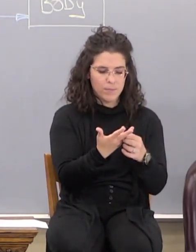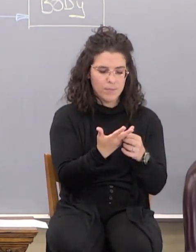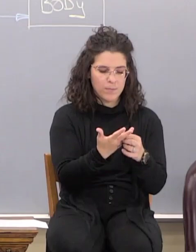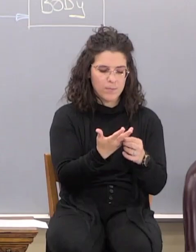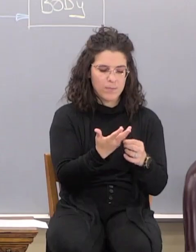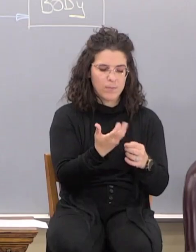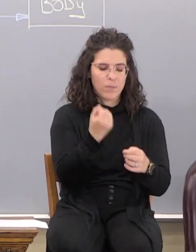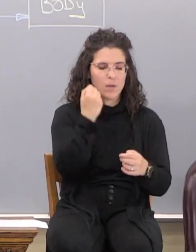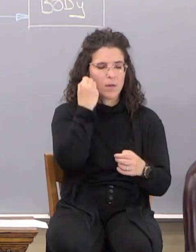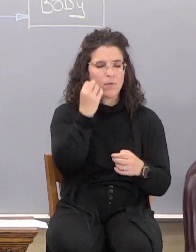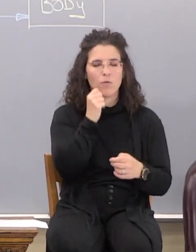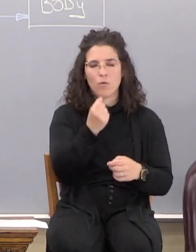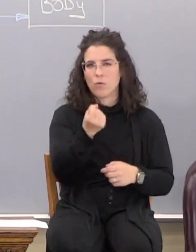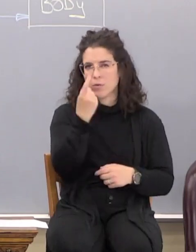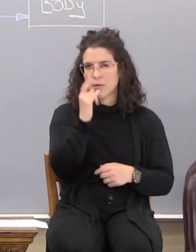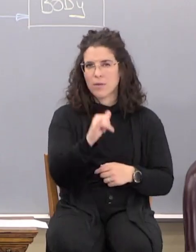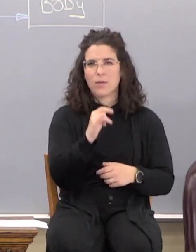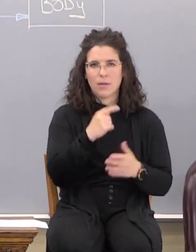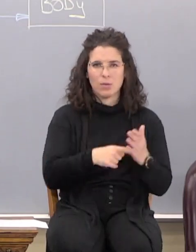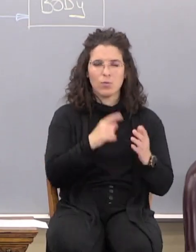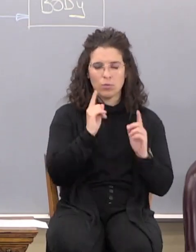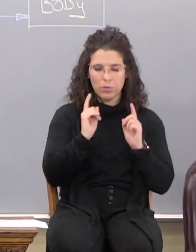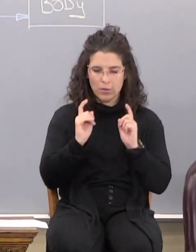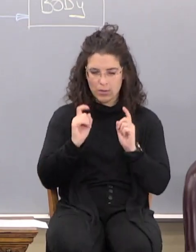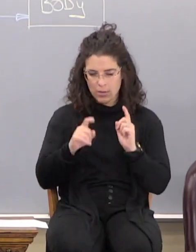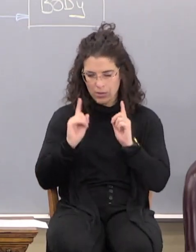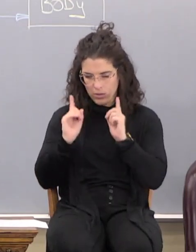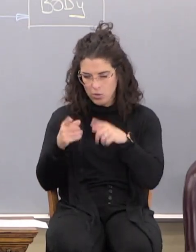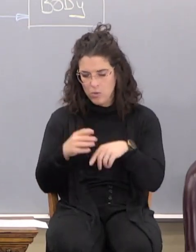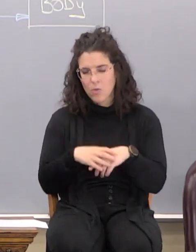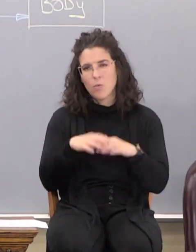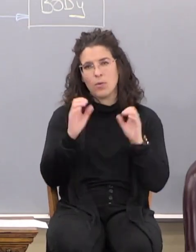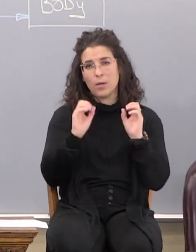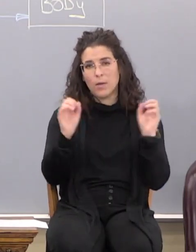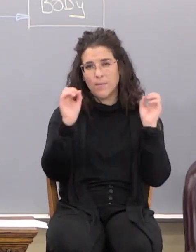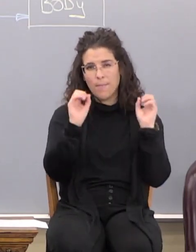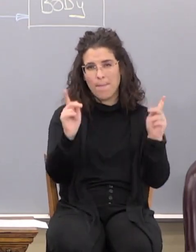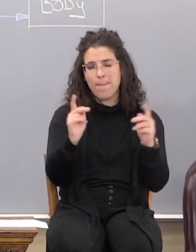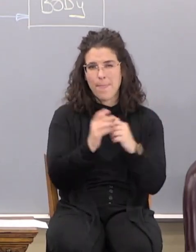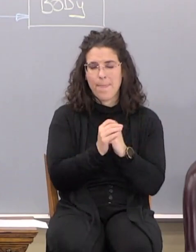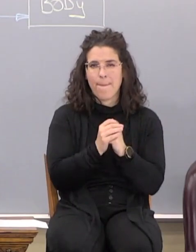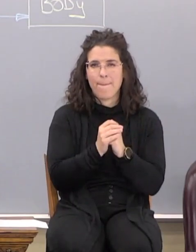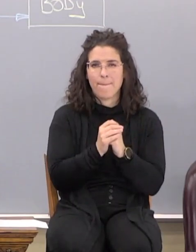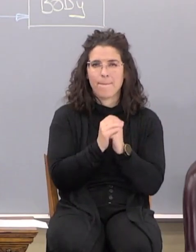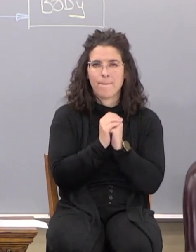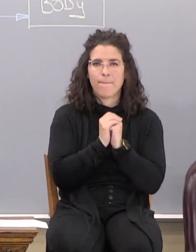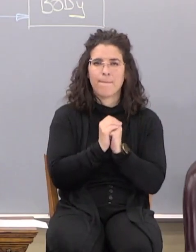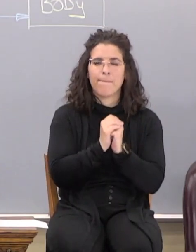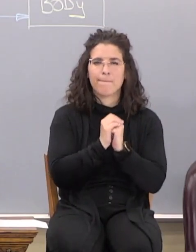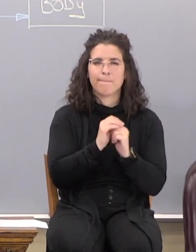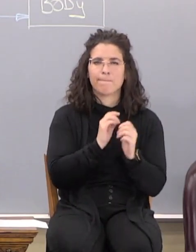If you don't grasp that, that's where you need to go. Okay? All right. Praise the Lord.